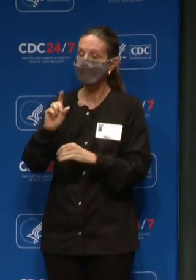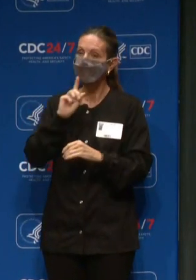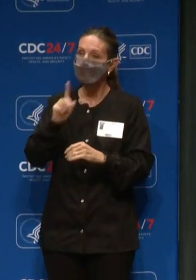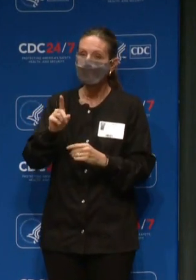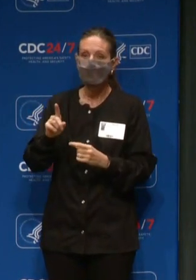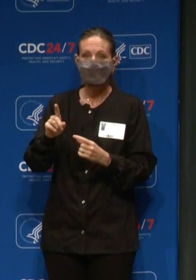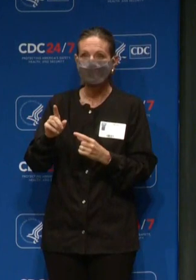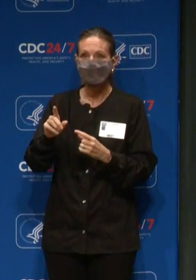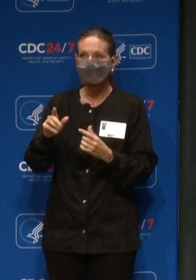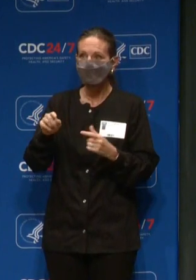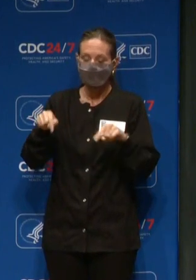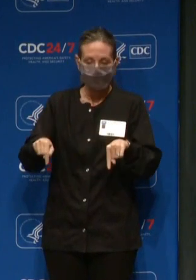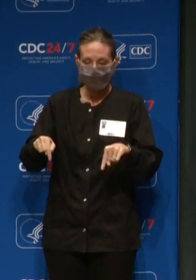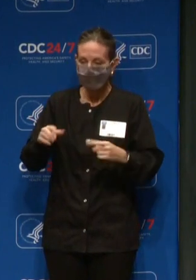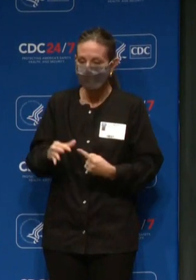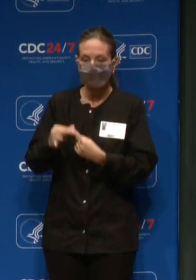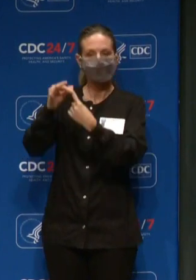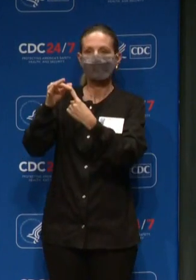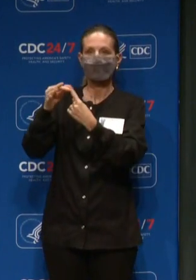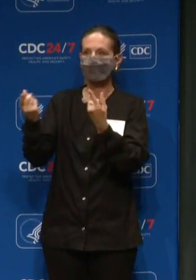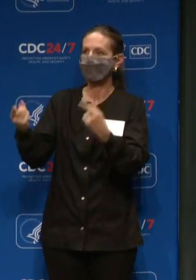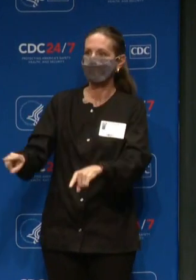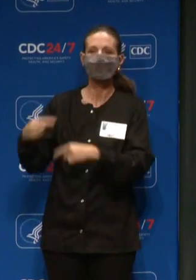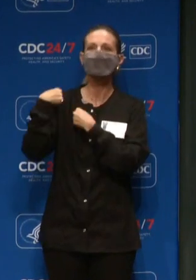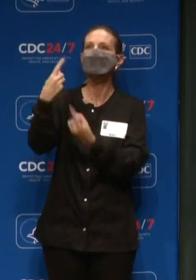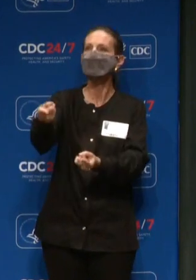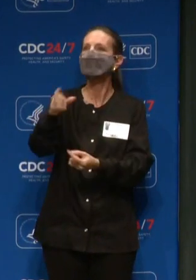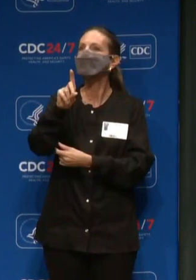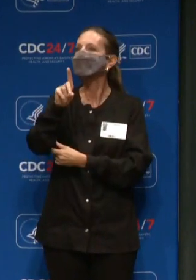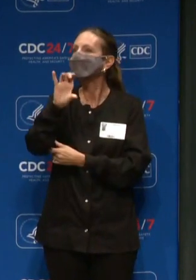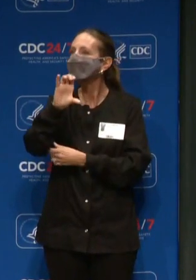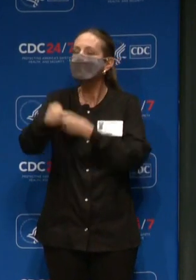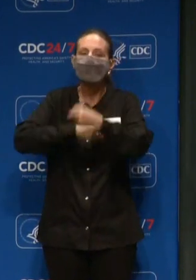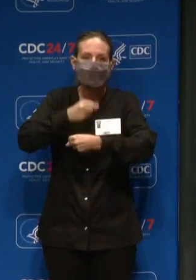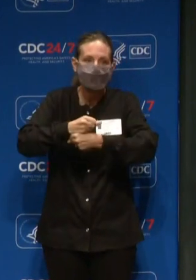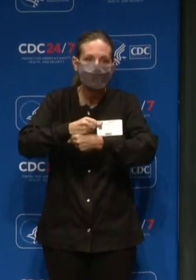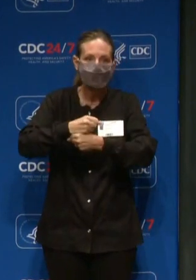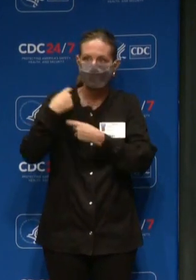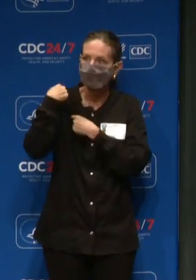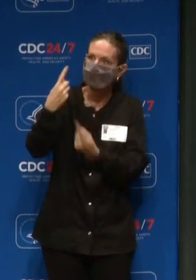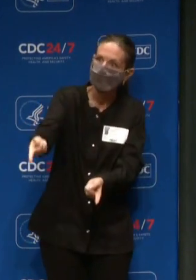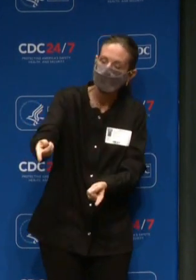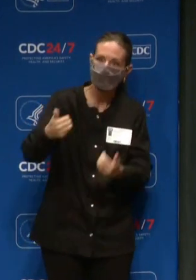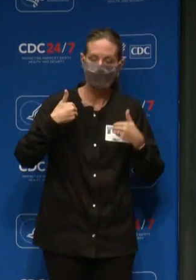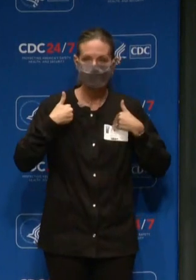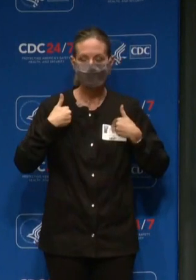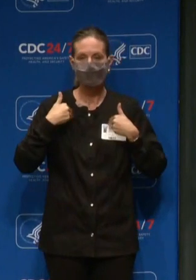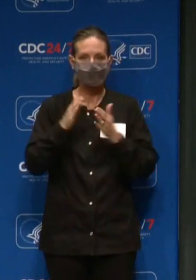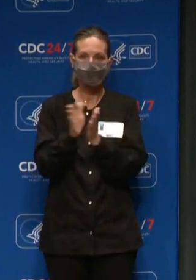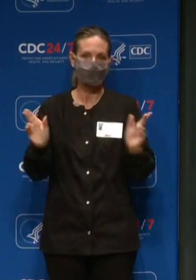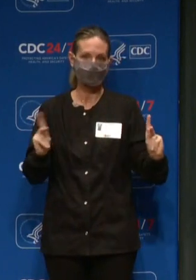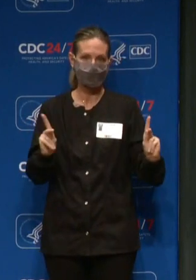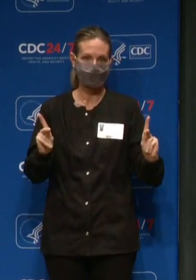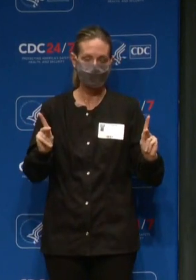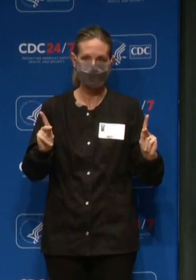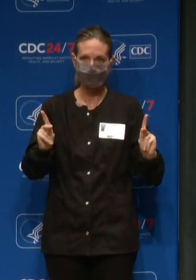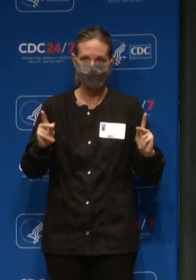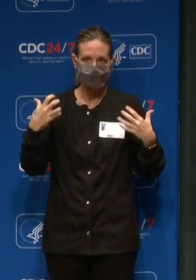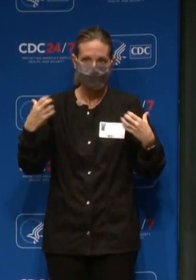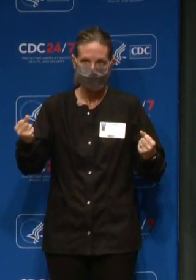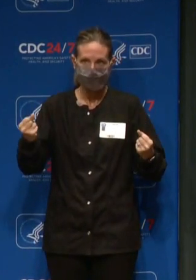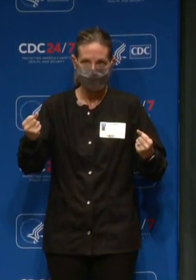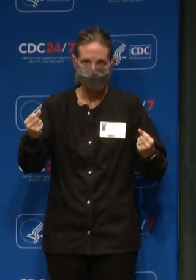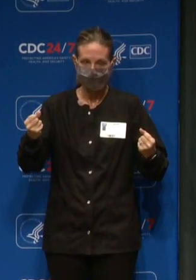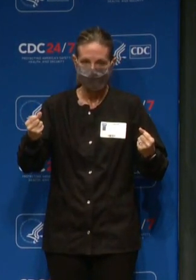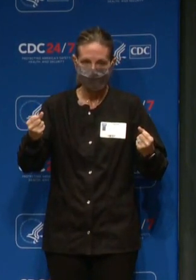unique, unprecedented pandemic. It has been 100 years, as Dr. Redfield noted, since we have had a public health crisis of this type. This is bigger